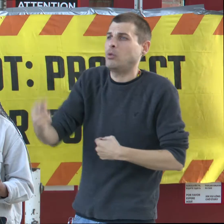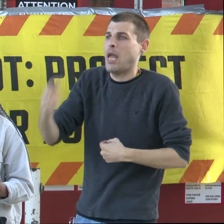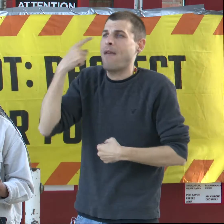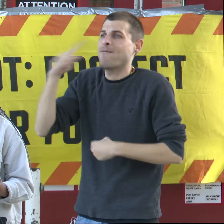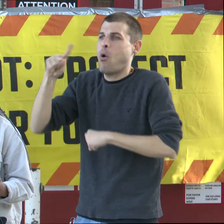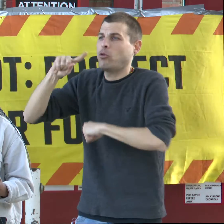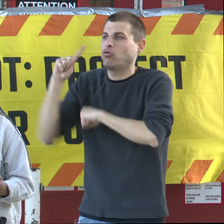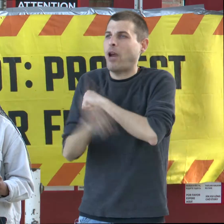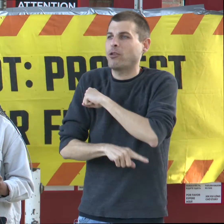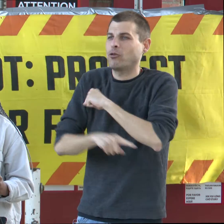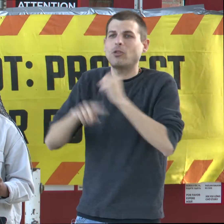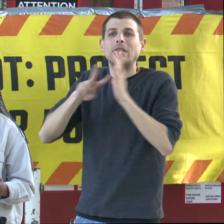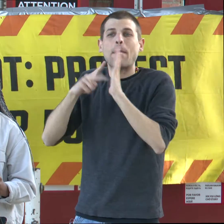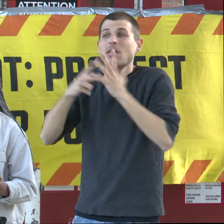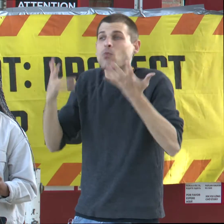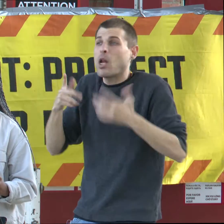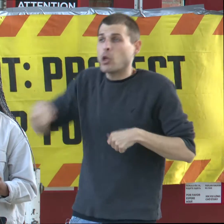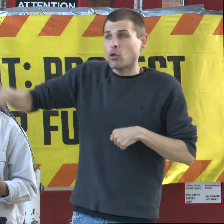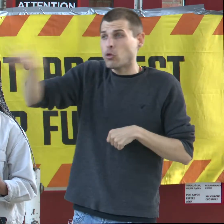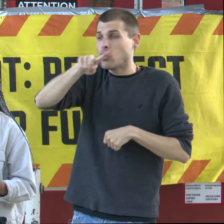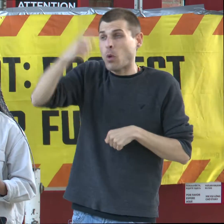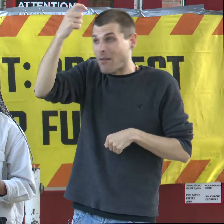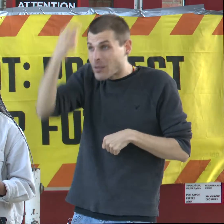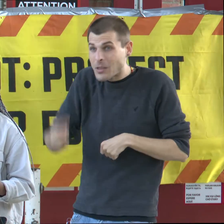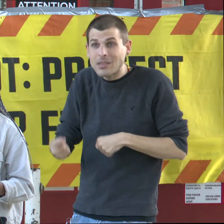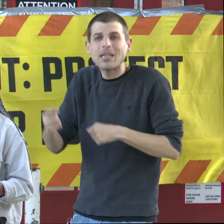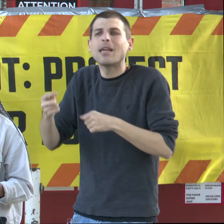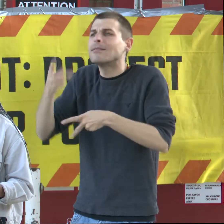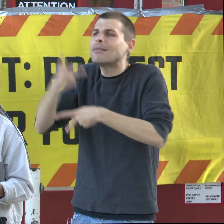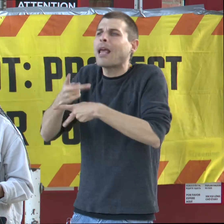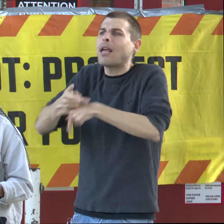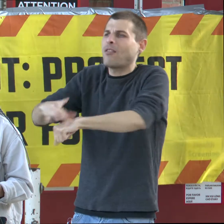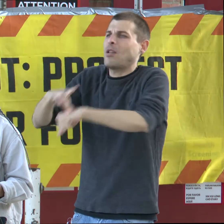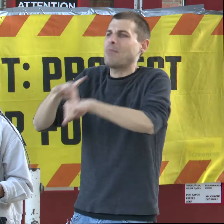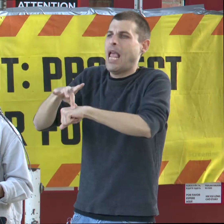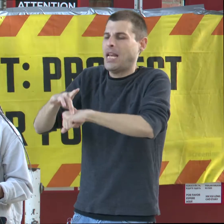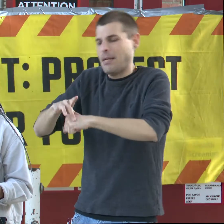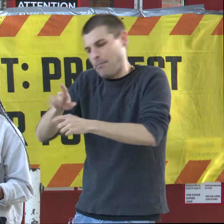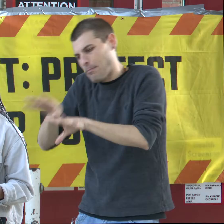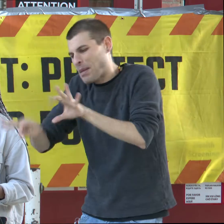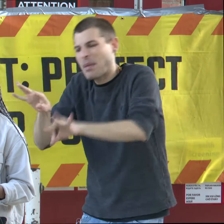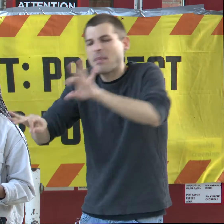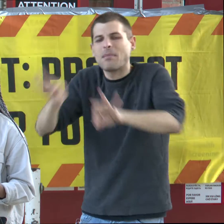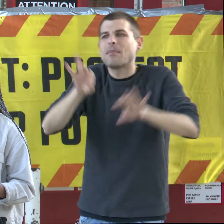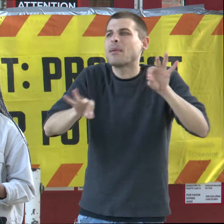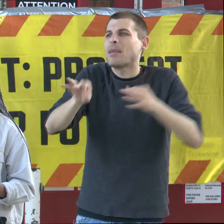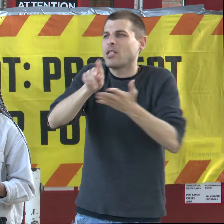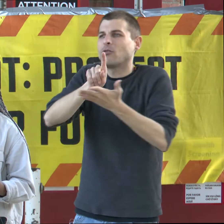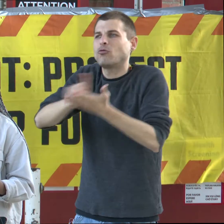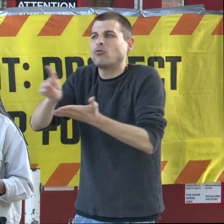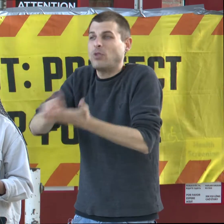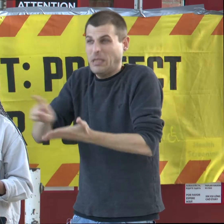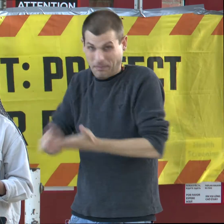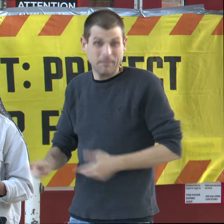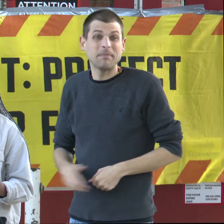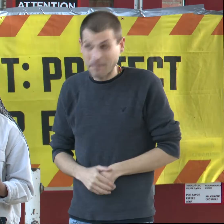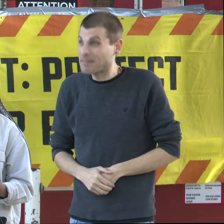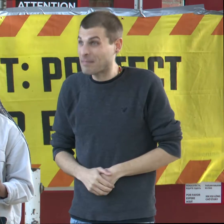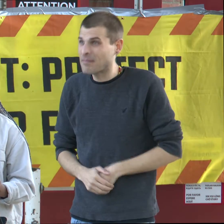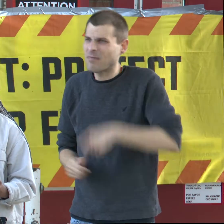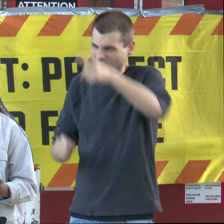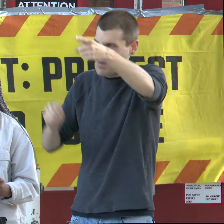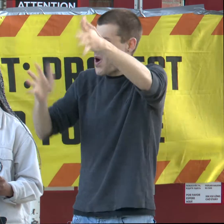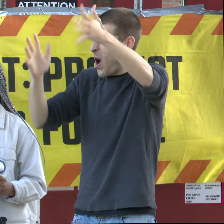encourages everyone around the world to care for our planet and create a healthier home for everyone by picking up trash every week.